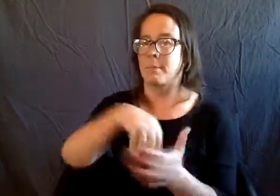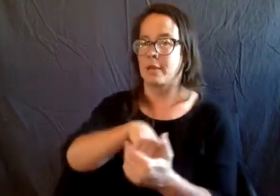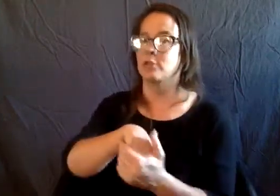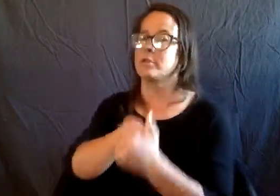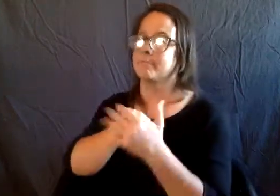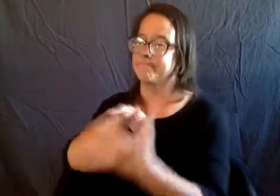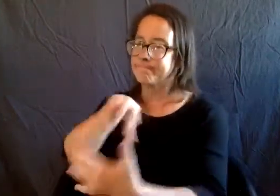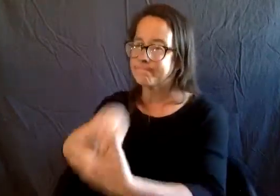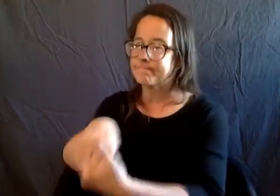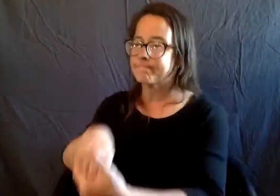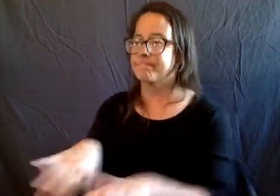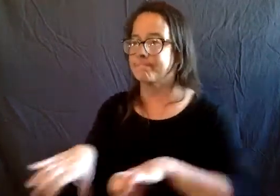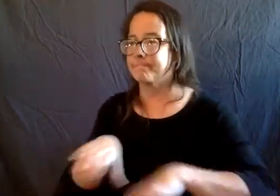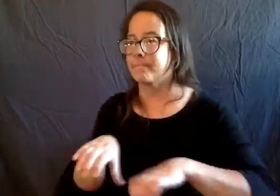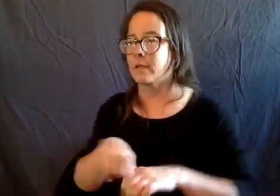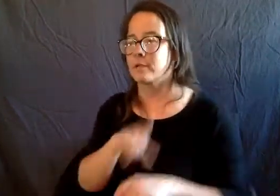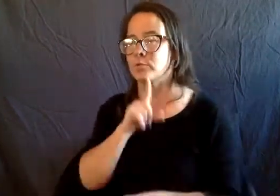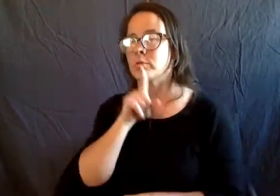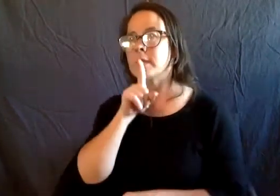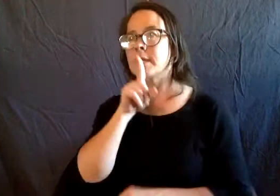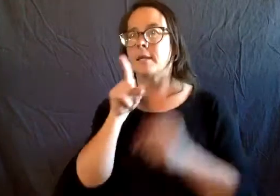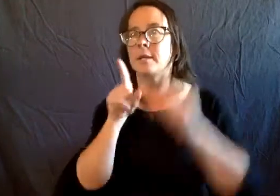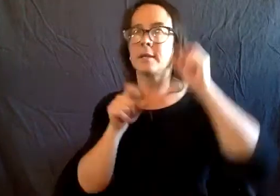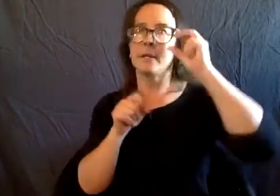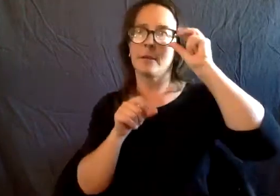it it's really